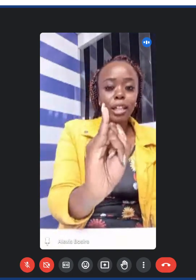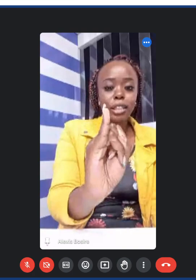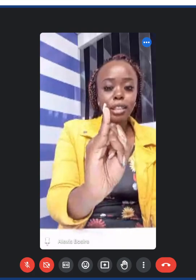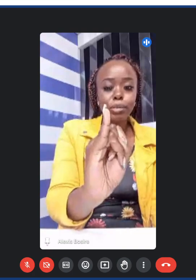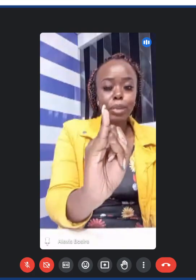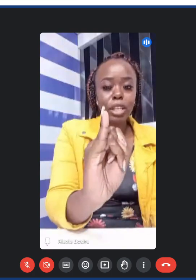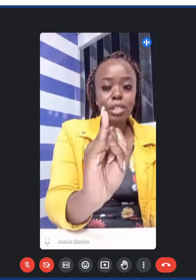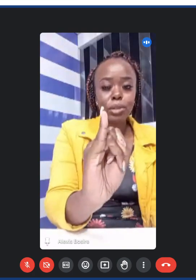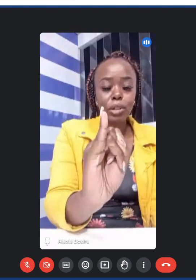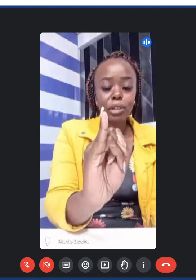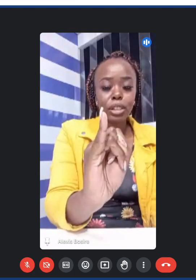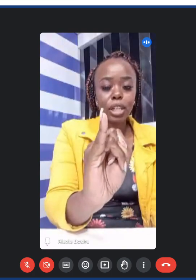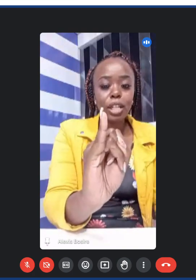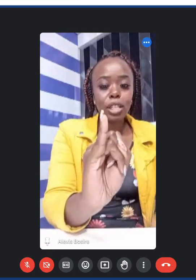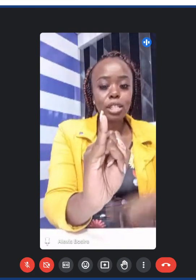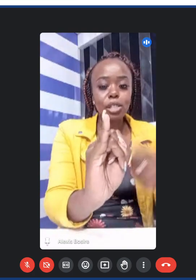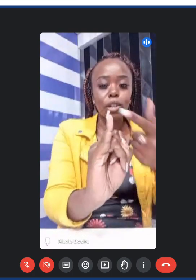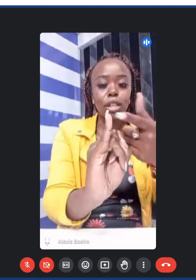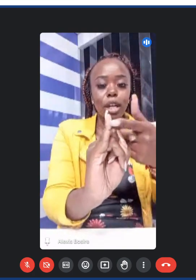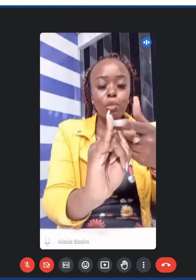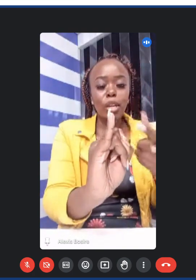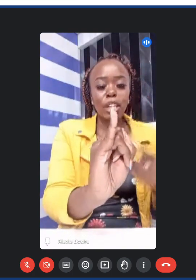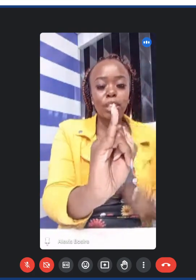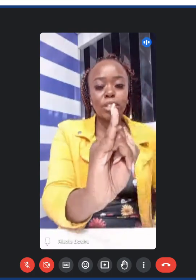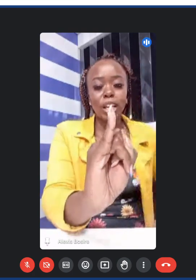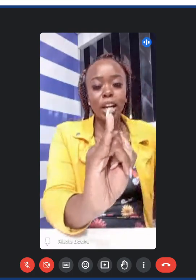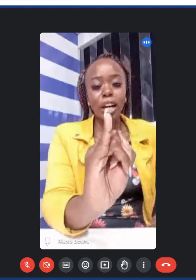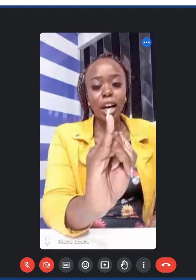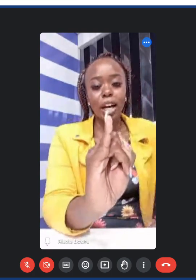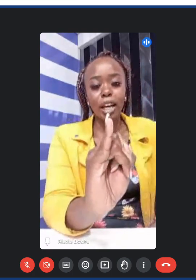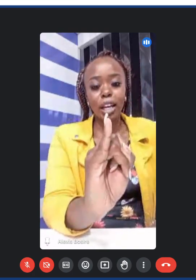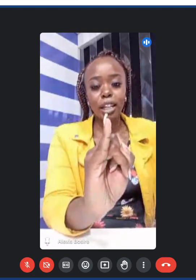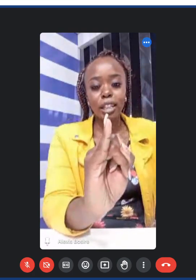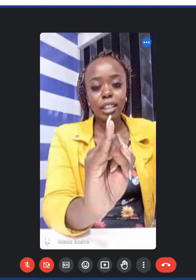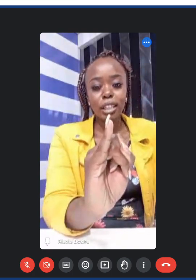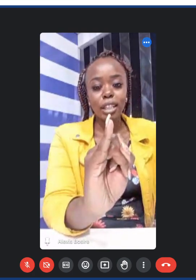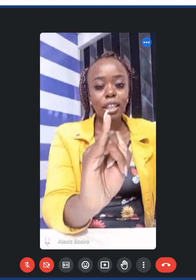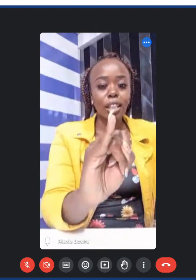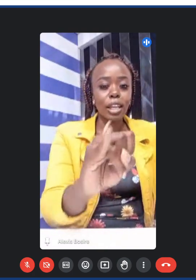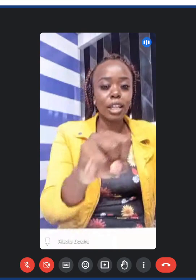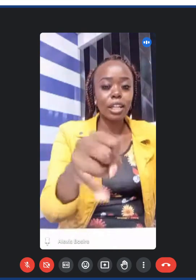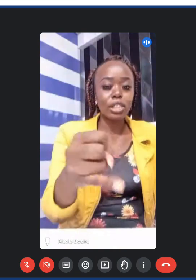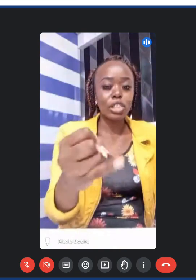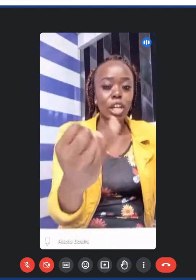I. Remember this is called the pinky finger. I.